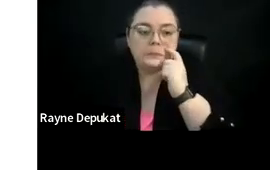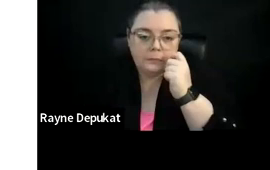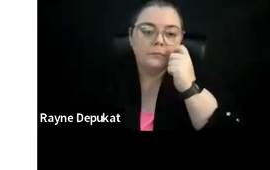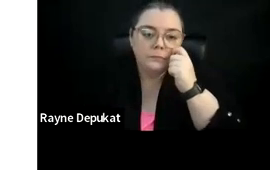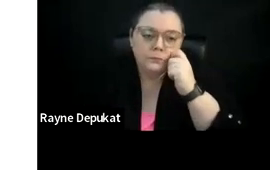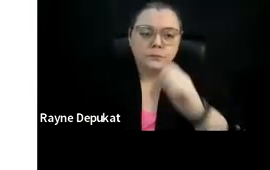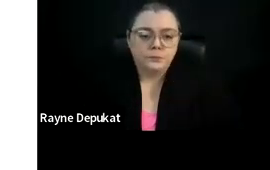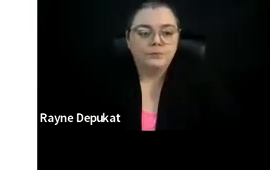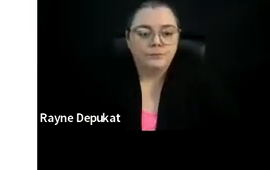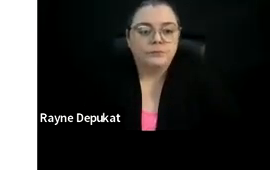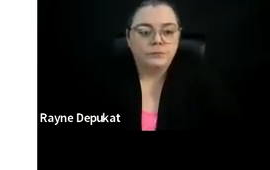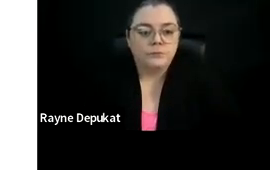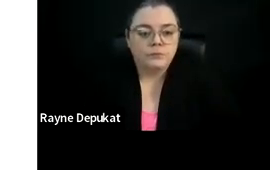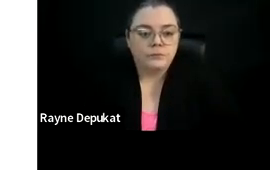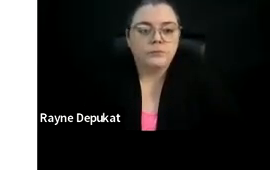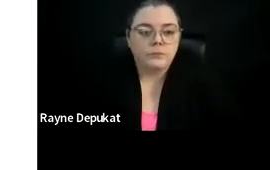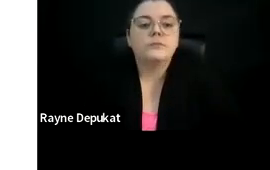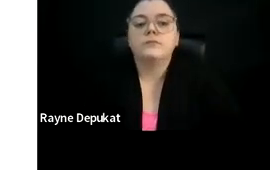all mainly for outside people.